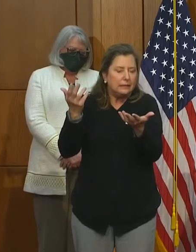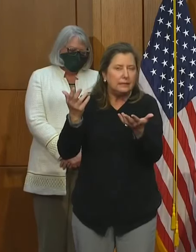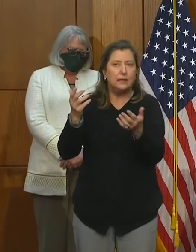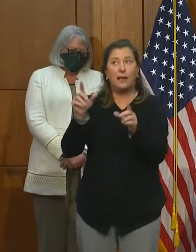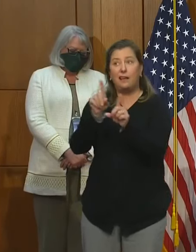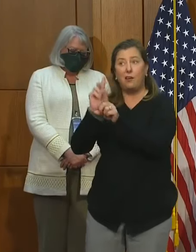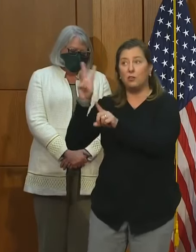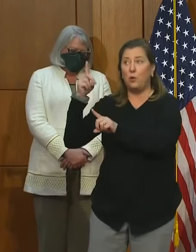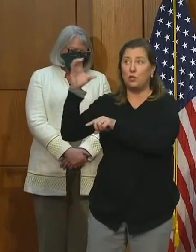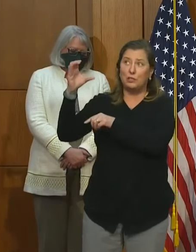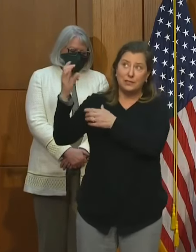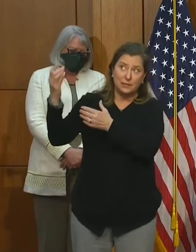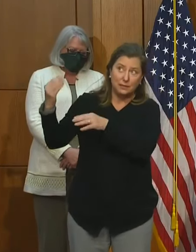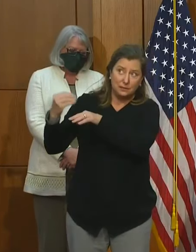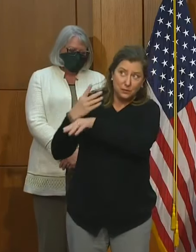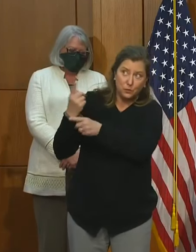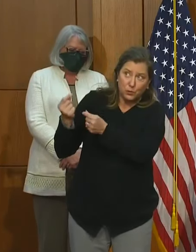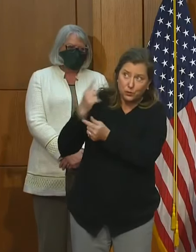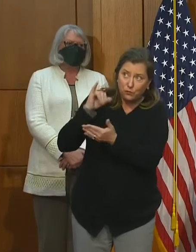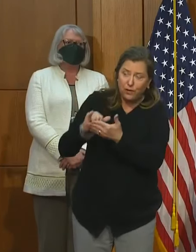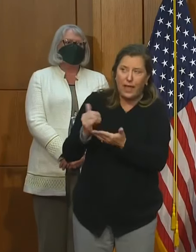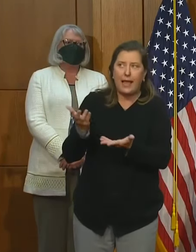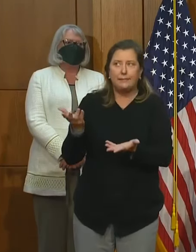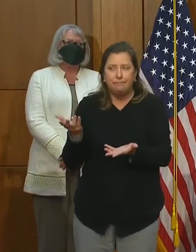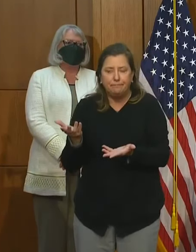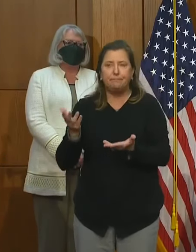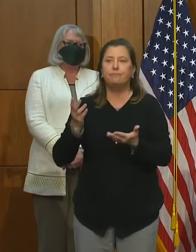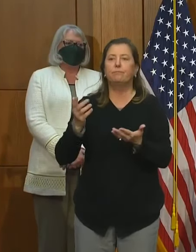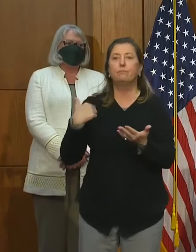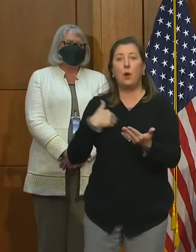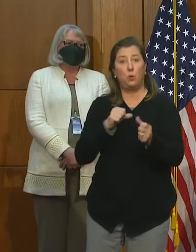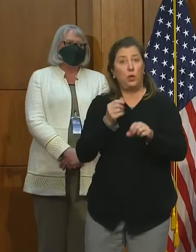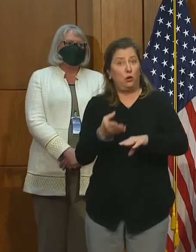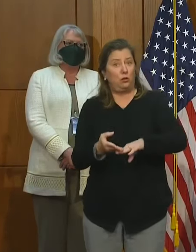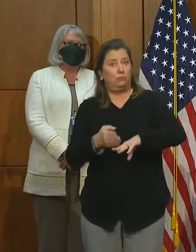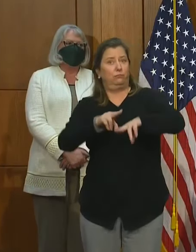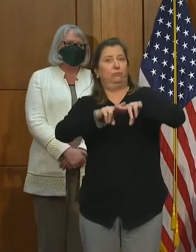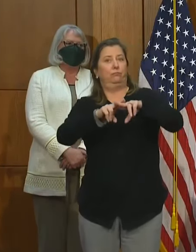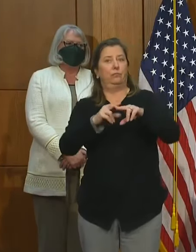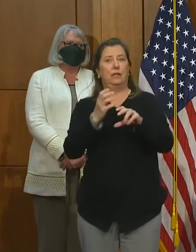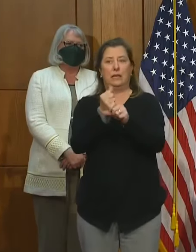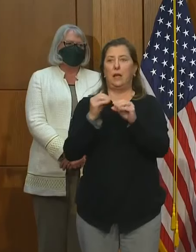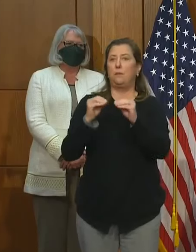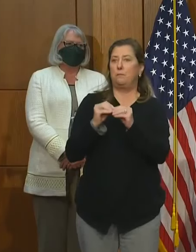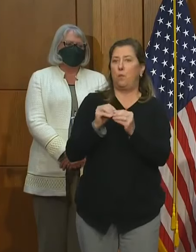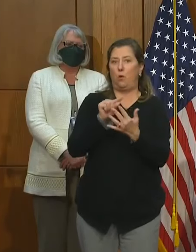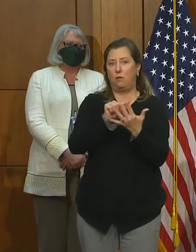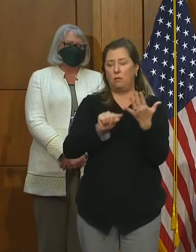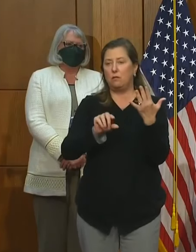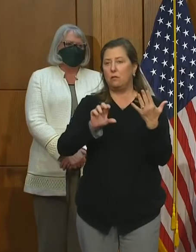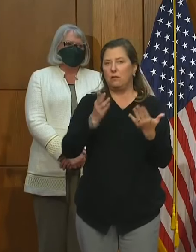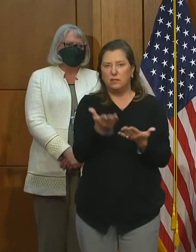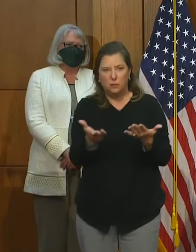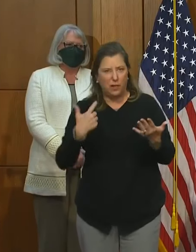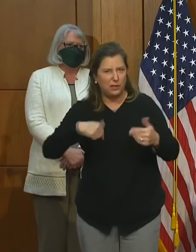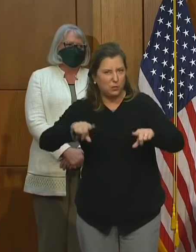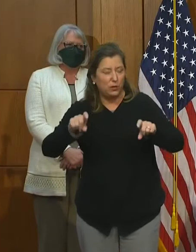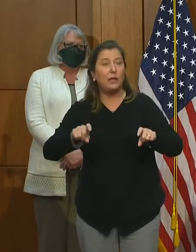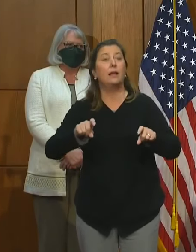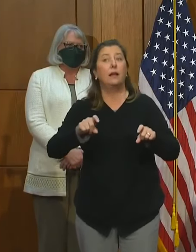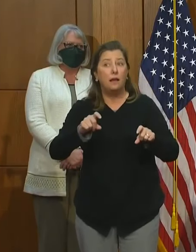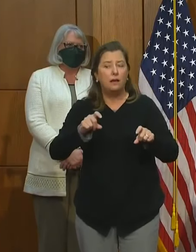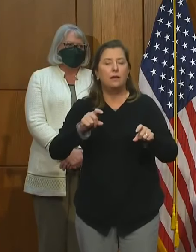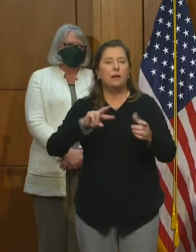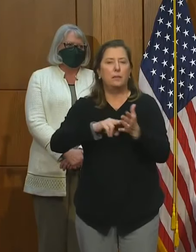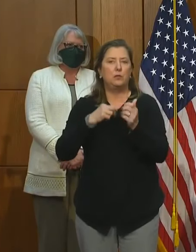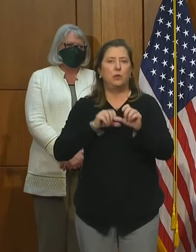Washington in that regard, but we've been able to ramp up those supplies, And that's allowed us to do a significant